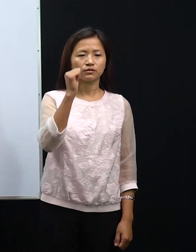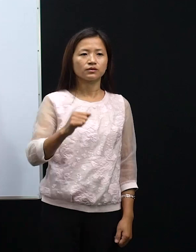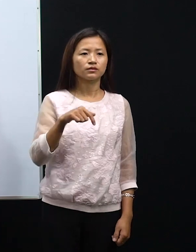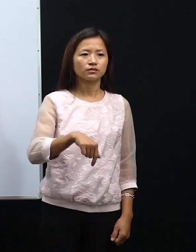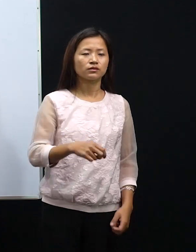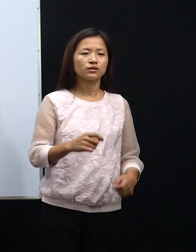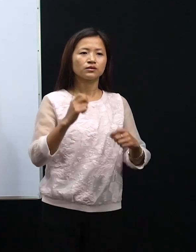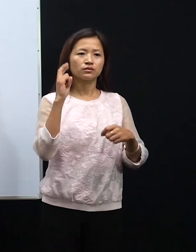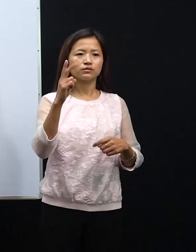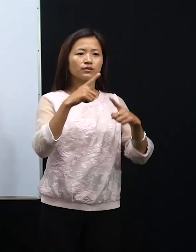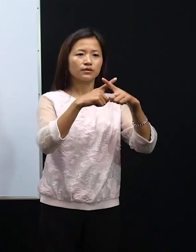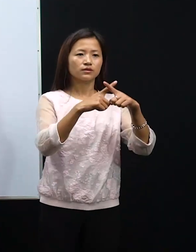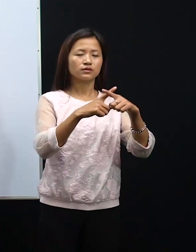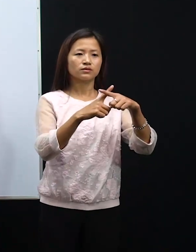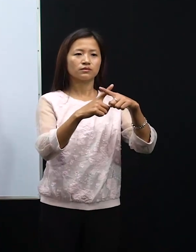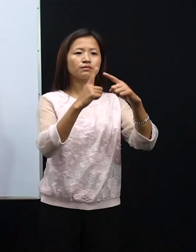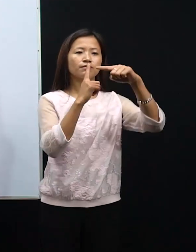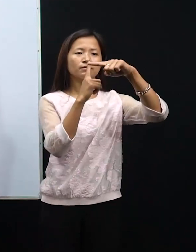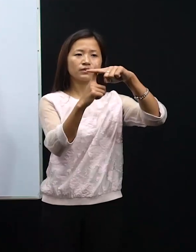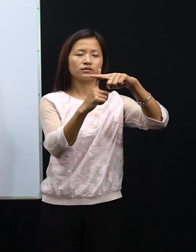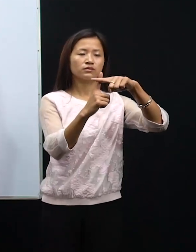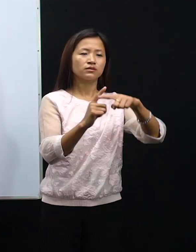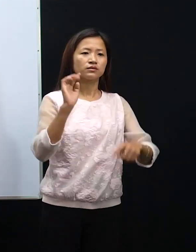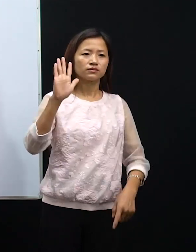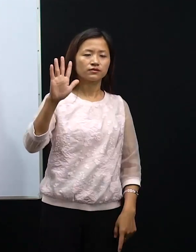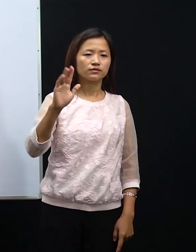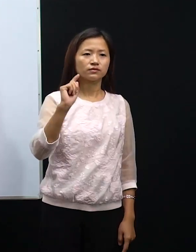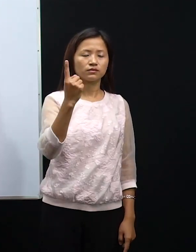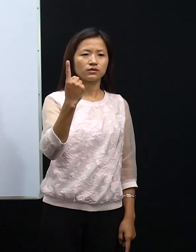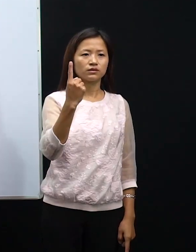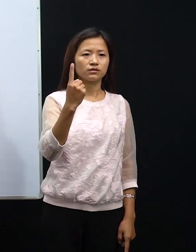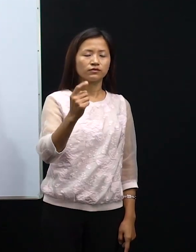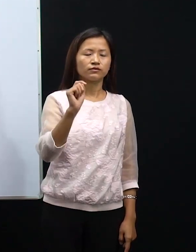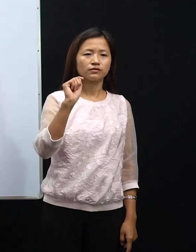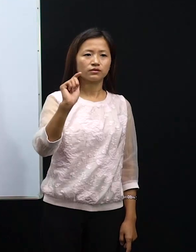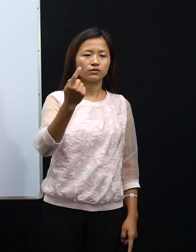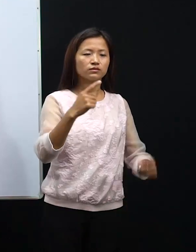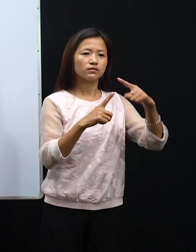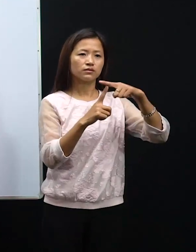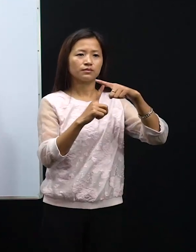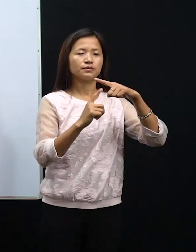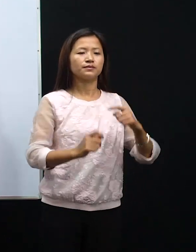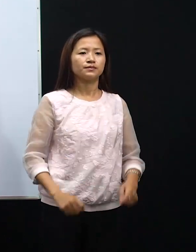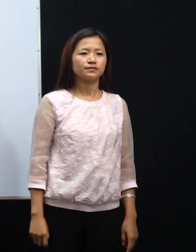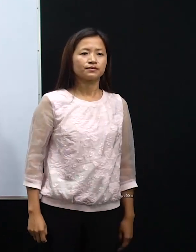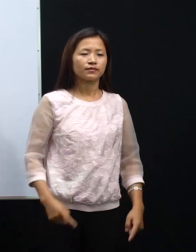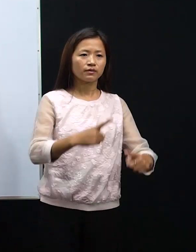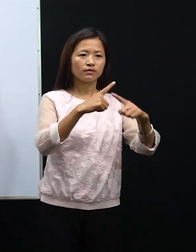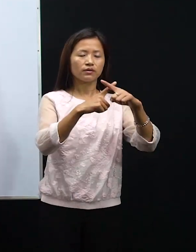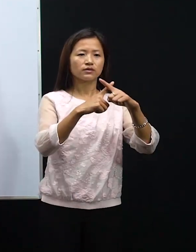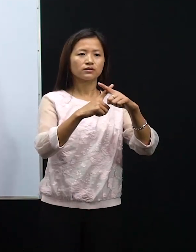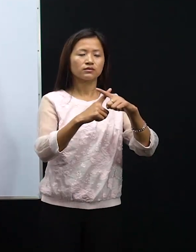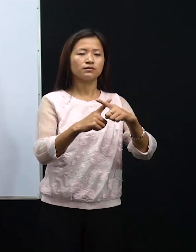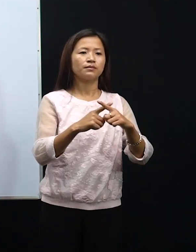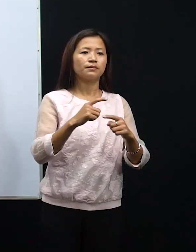2x plus 5. We have two terms here. 2x is one term, 5 is one term. We can write x plus